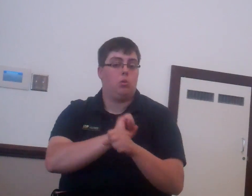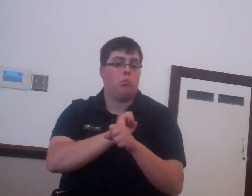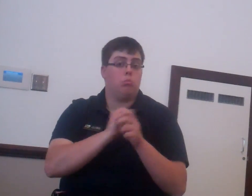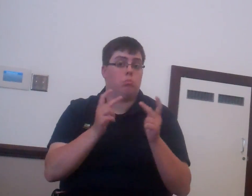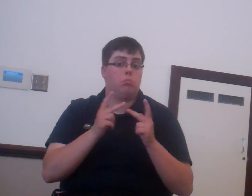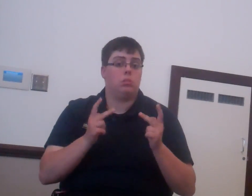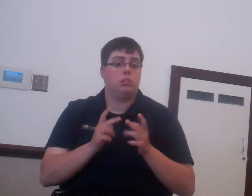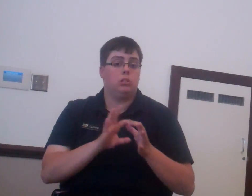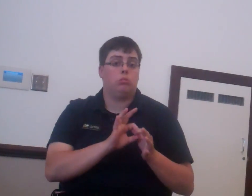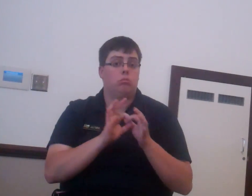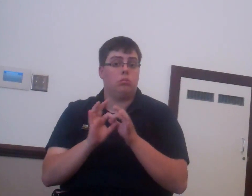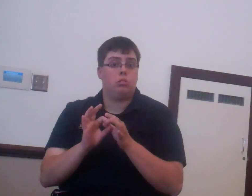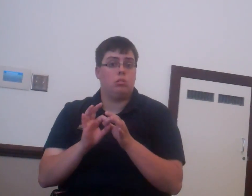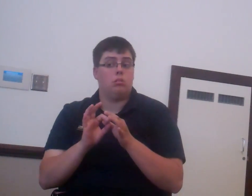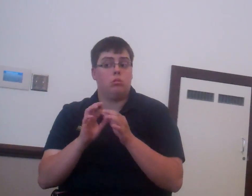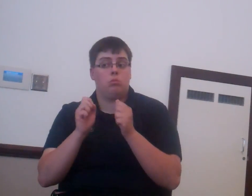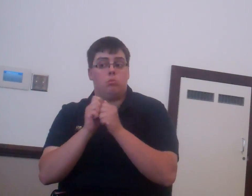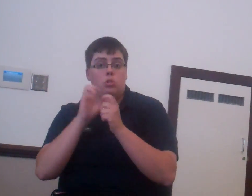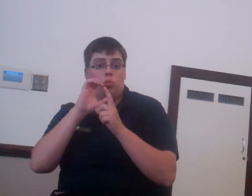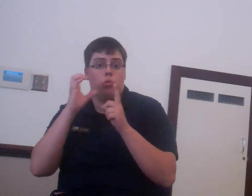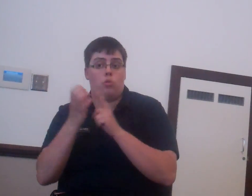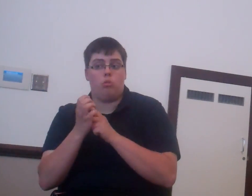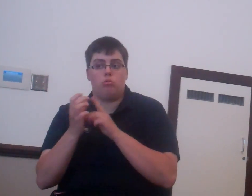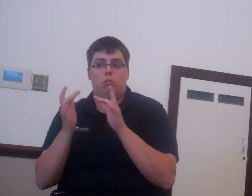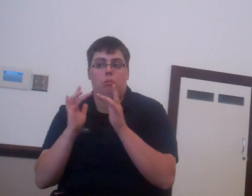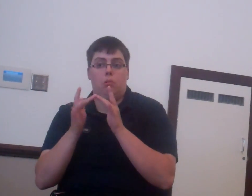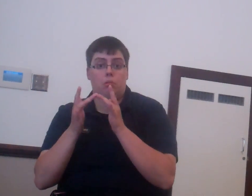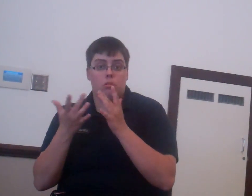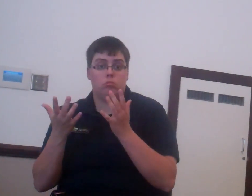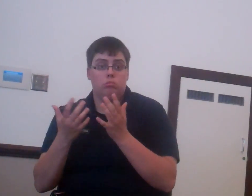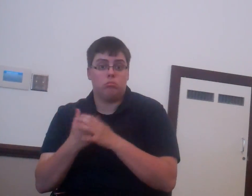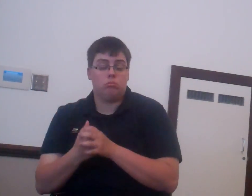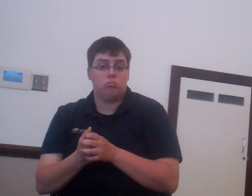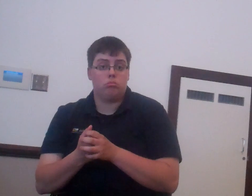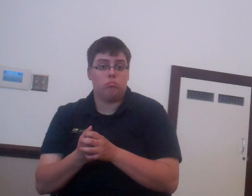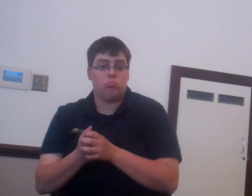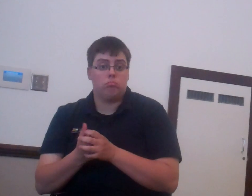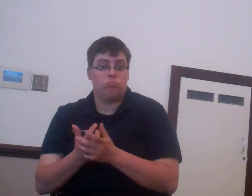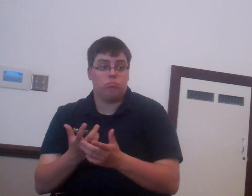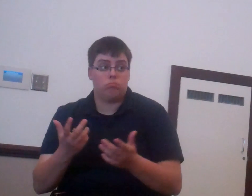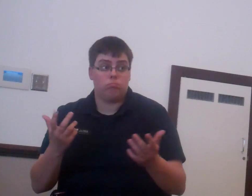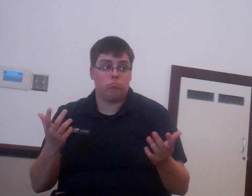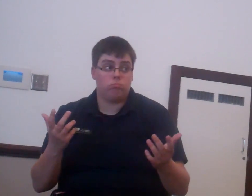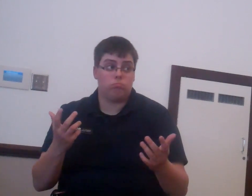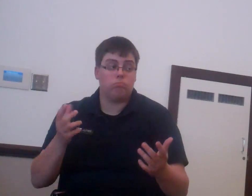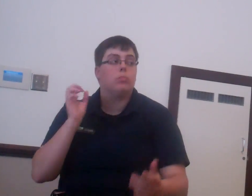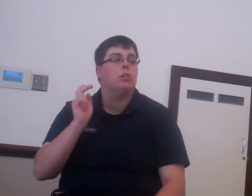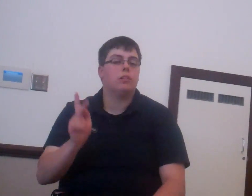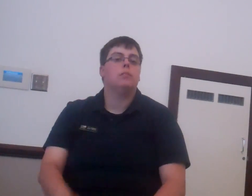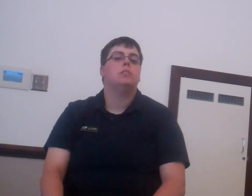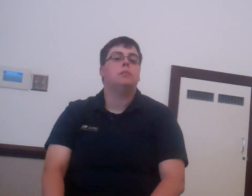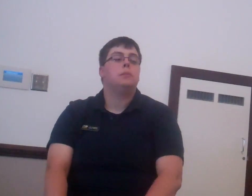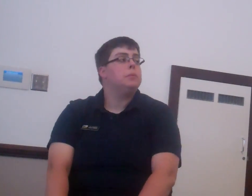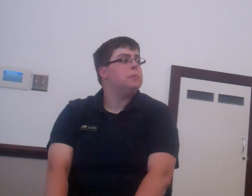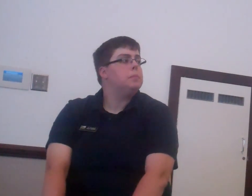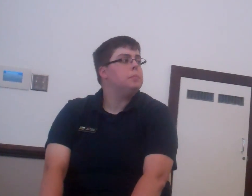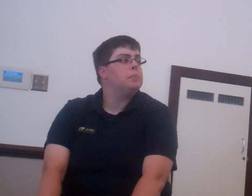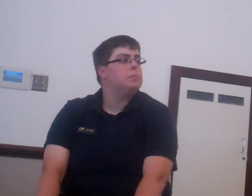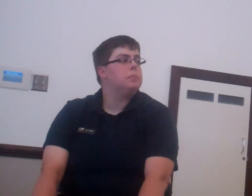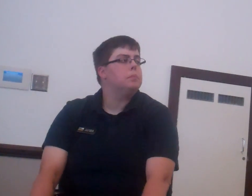respect to culture and networks? With me so far? Okay. So, the rest of today we're going to